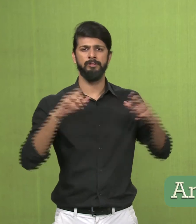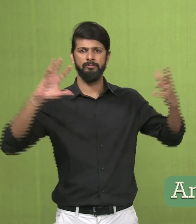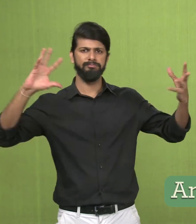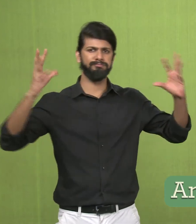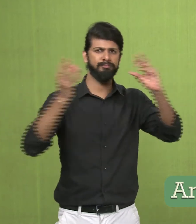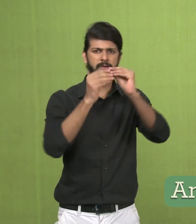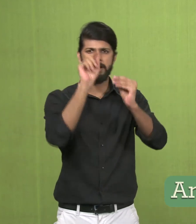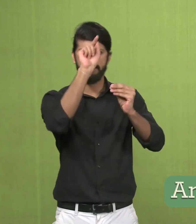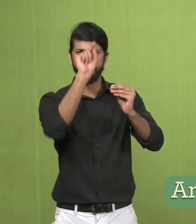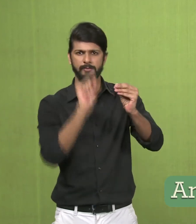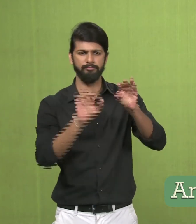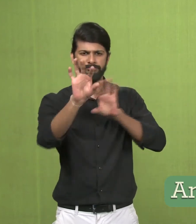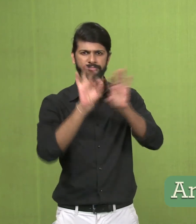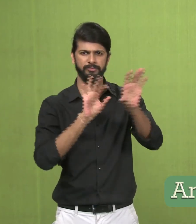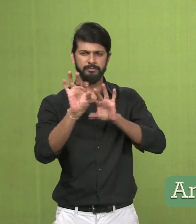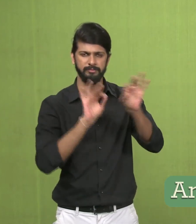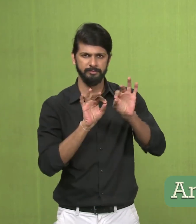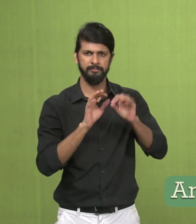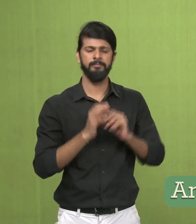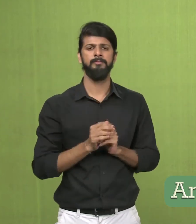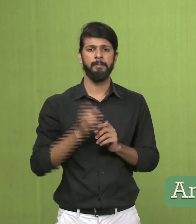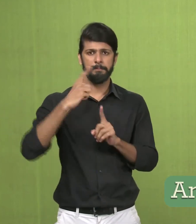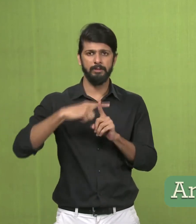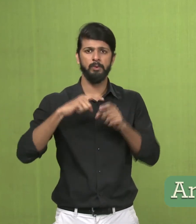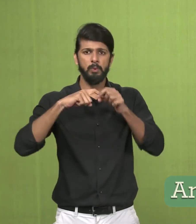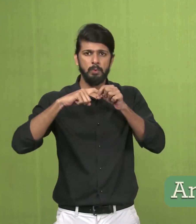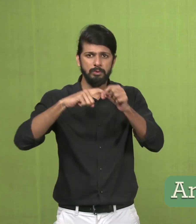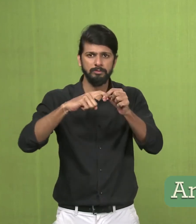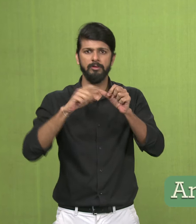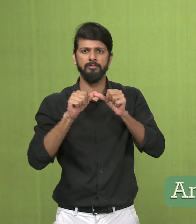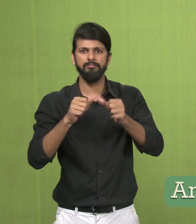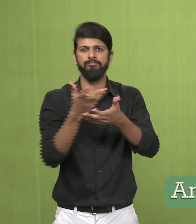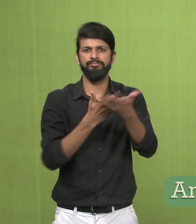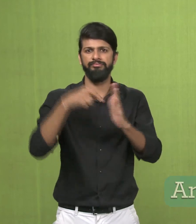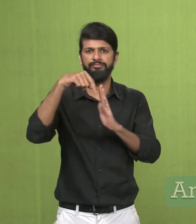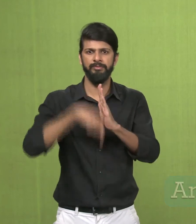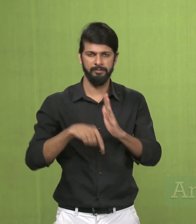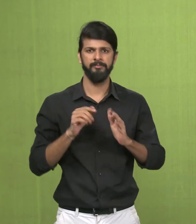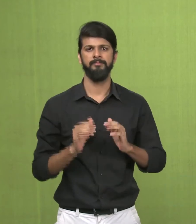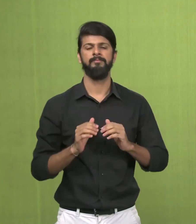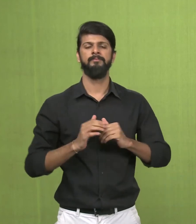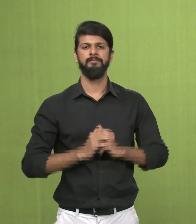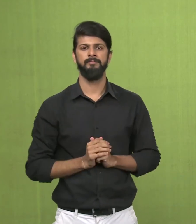Sculpture, part 3. Now we will summarize the lesson as well as discuss the questions and